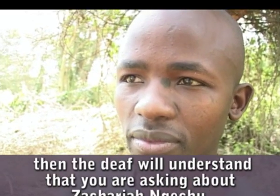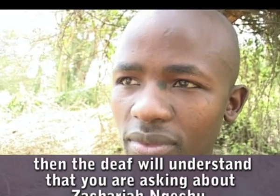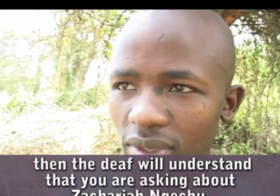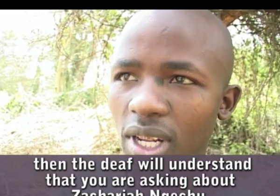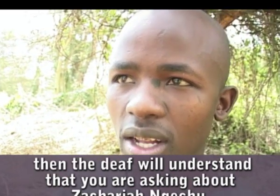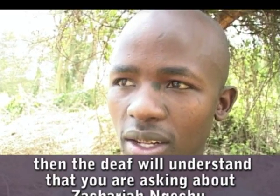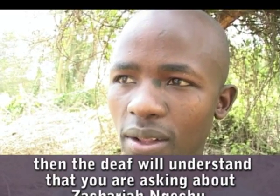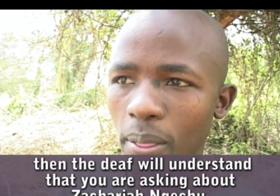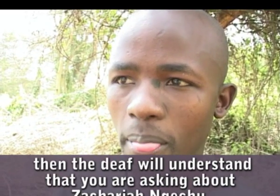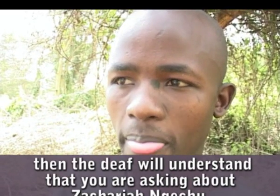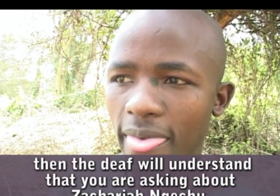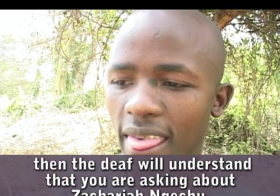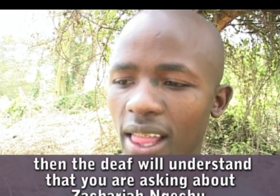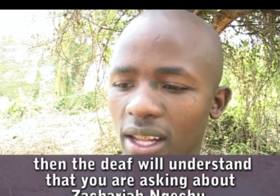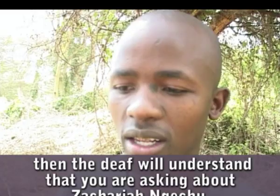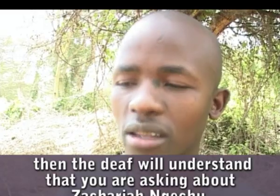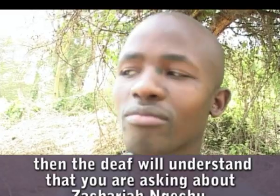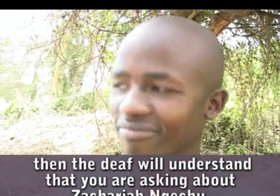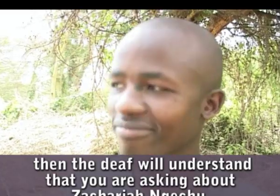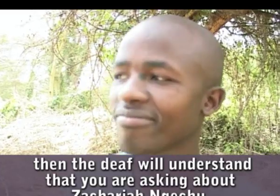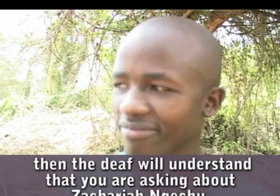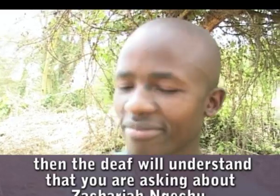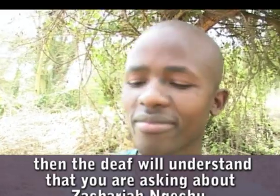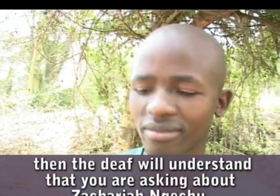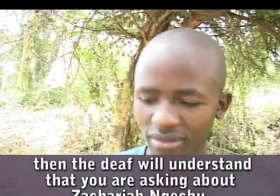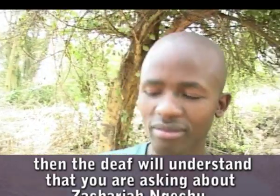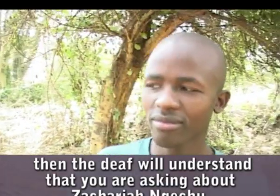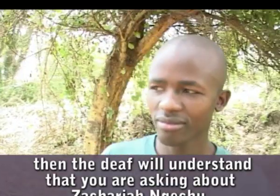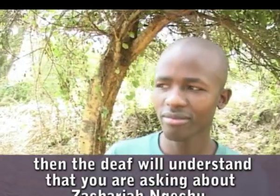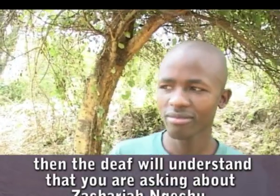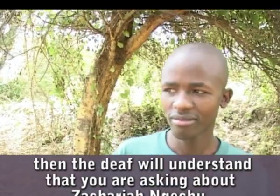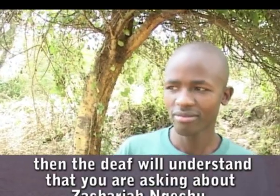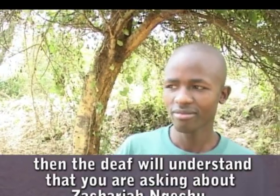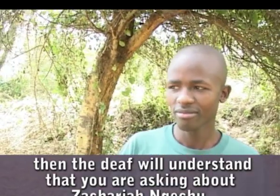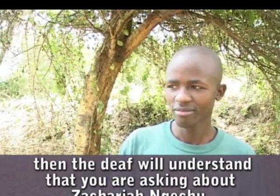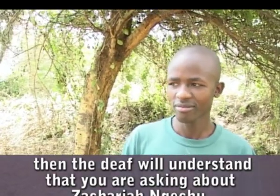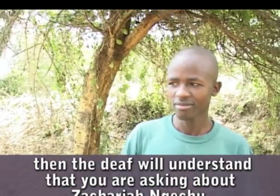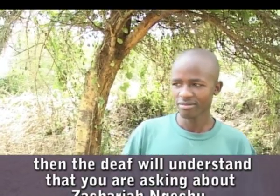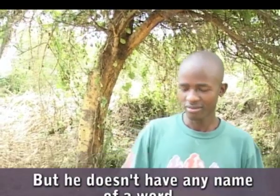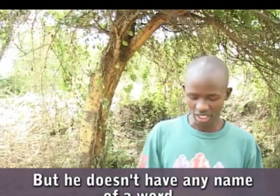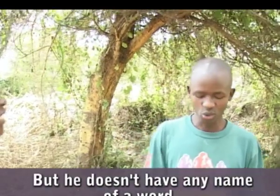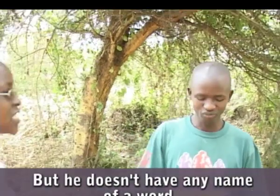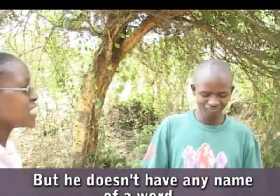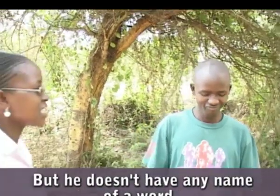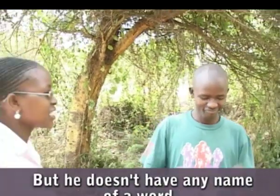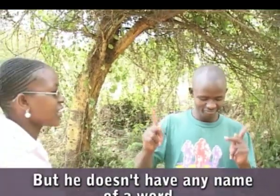then the deaf will understand that you are asking about Zachariah Ngesho. But he doesn't